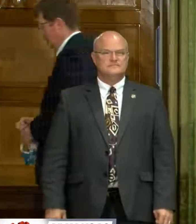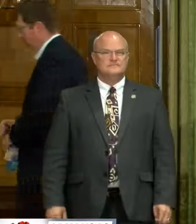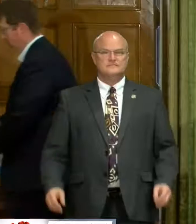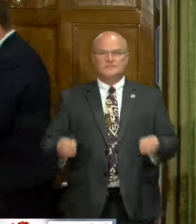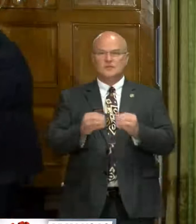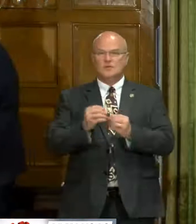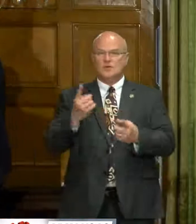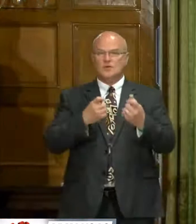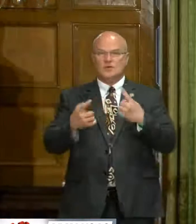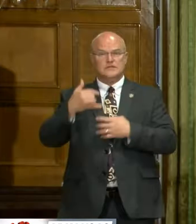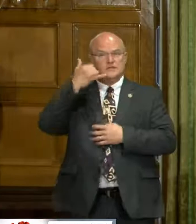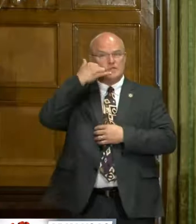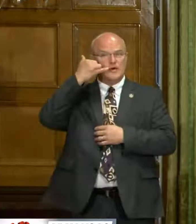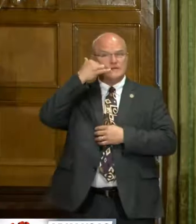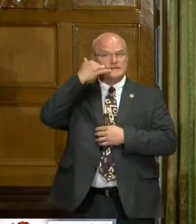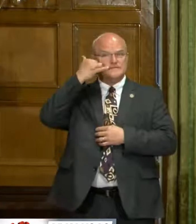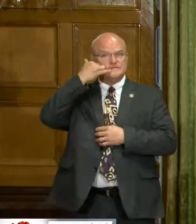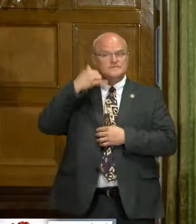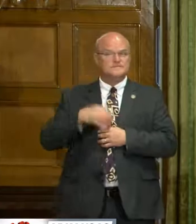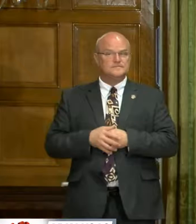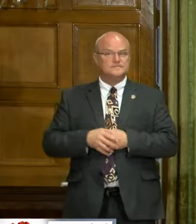Is there any other question remotely?